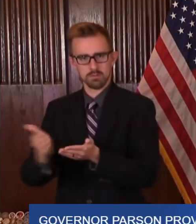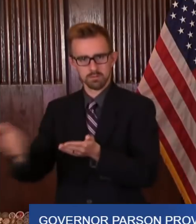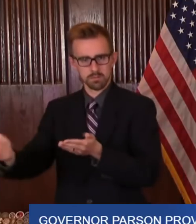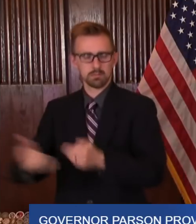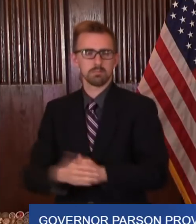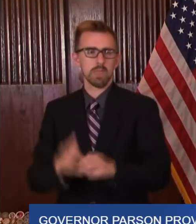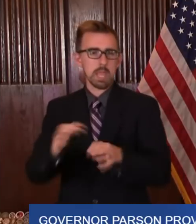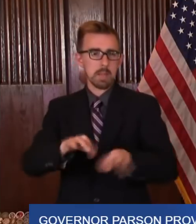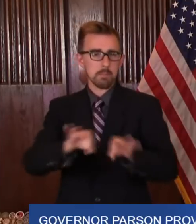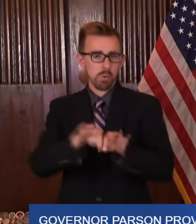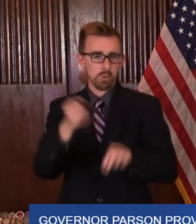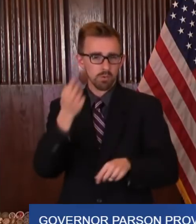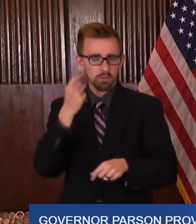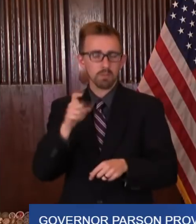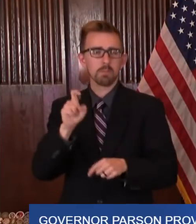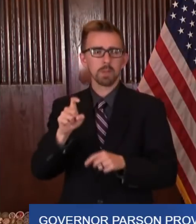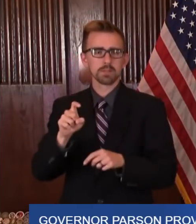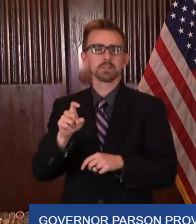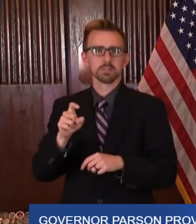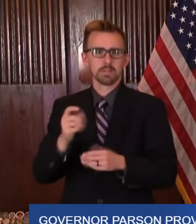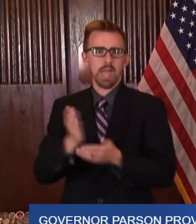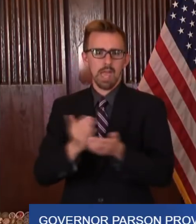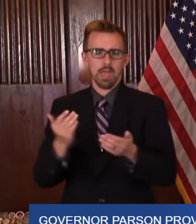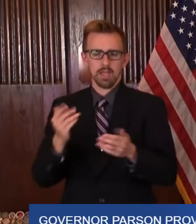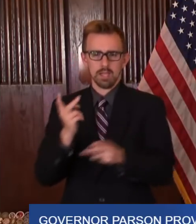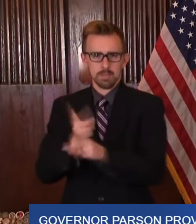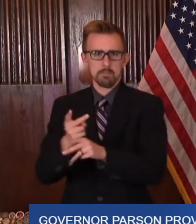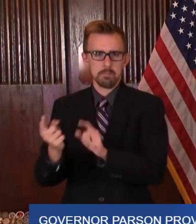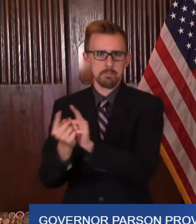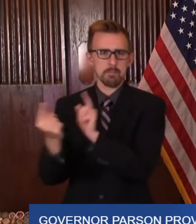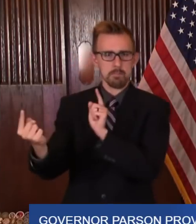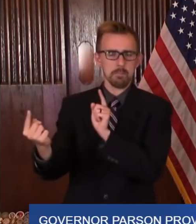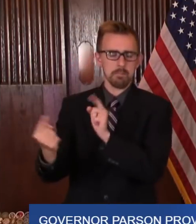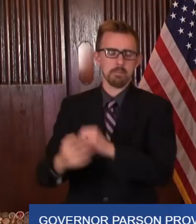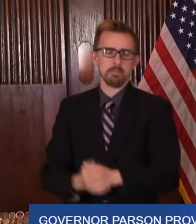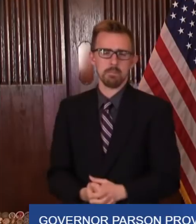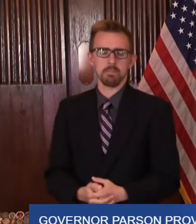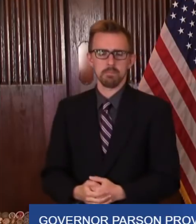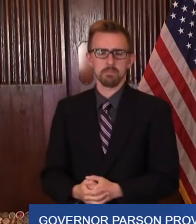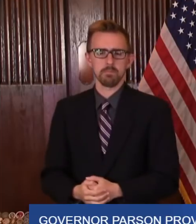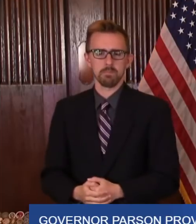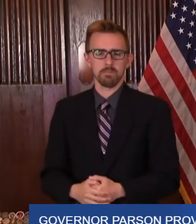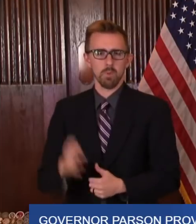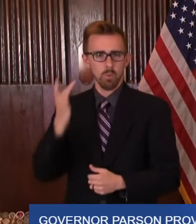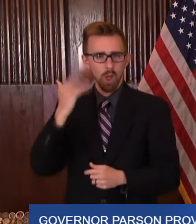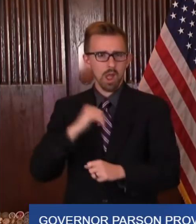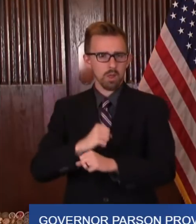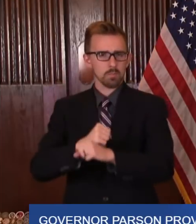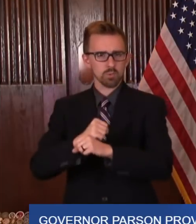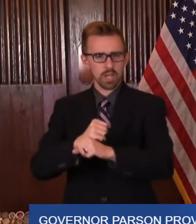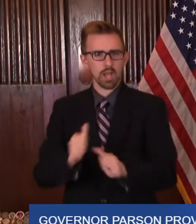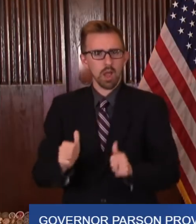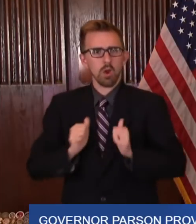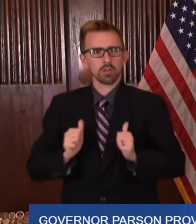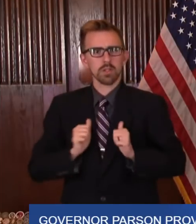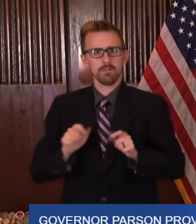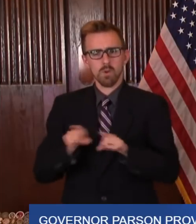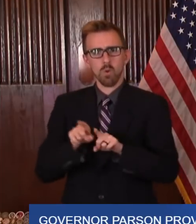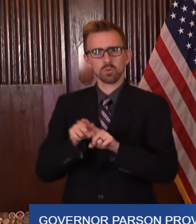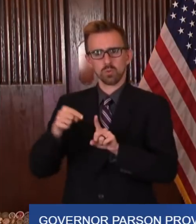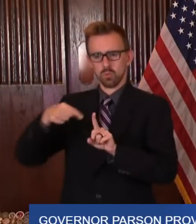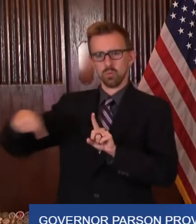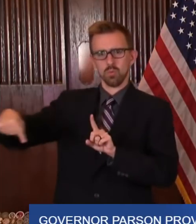to maintain certain measures of social distancing to protect both ourselves and